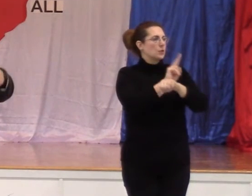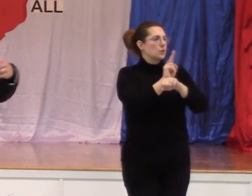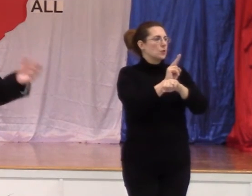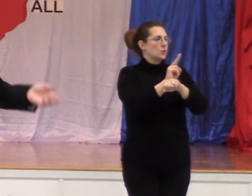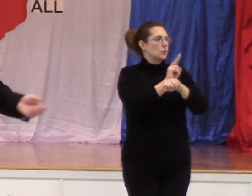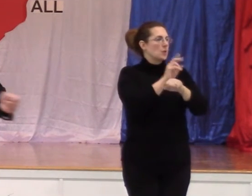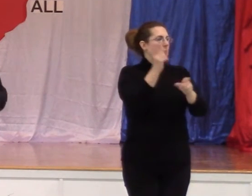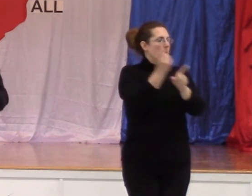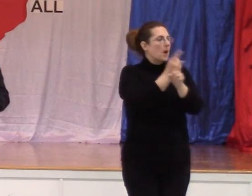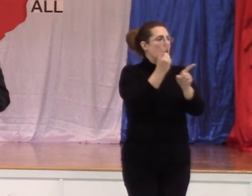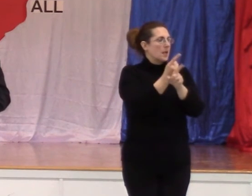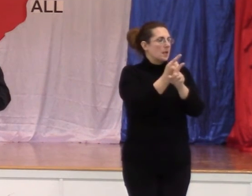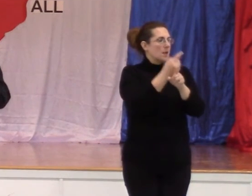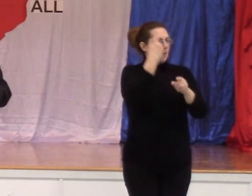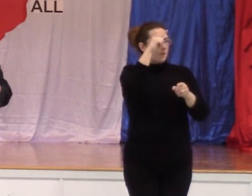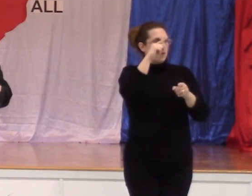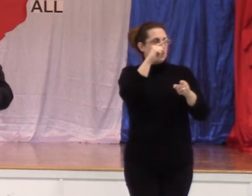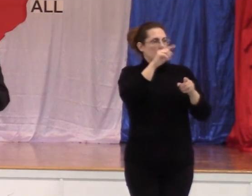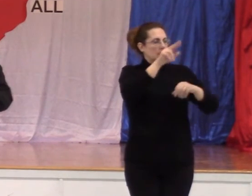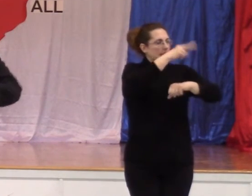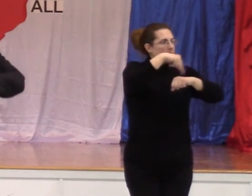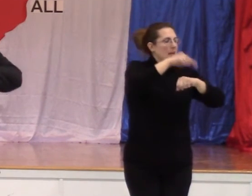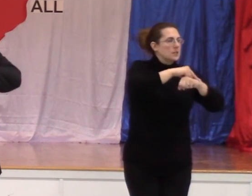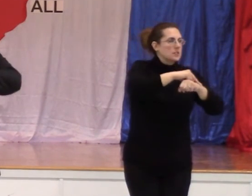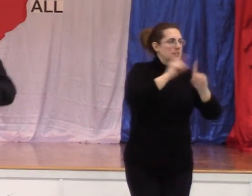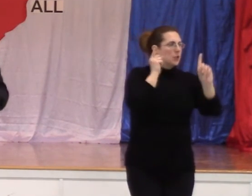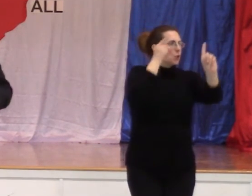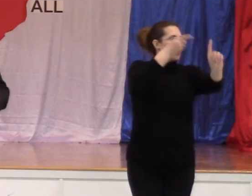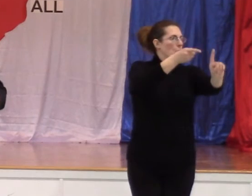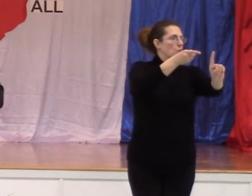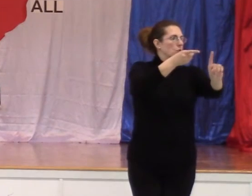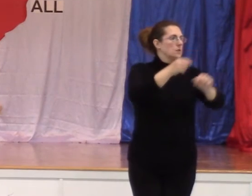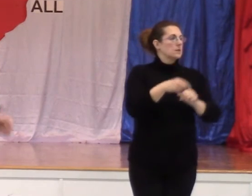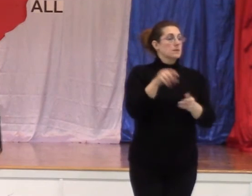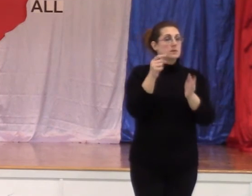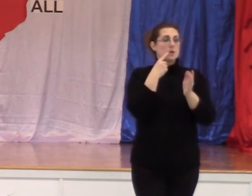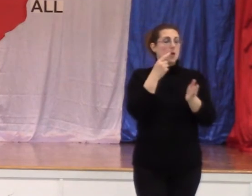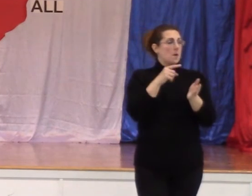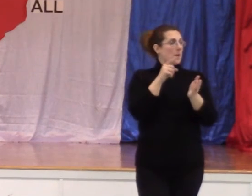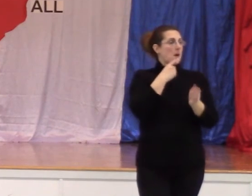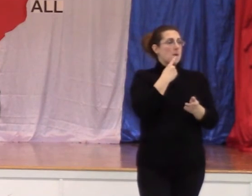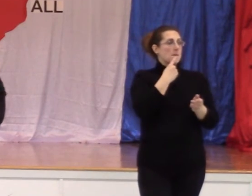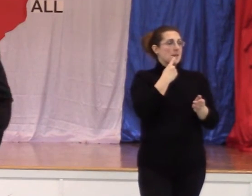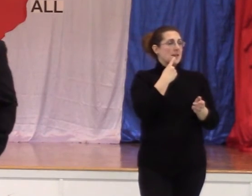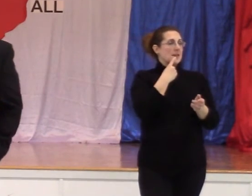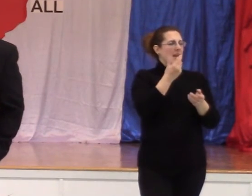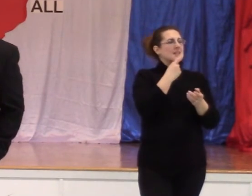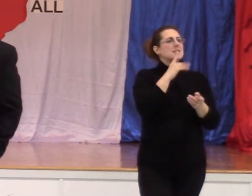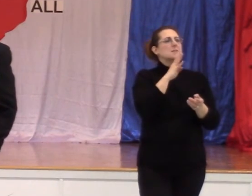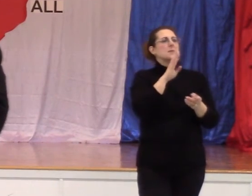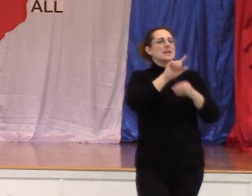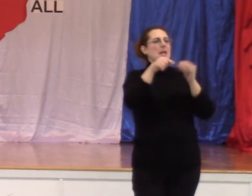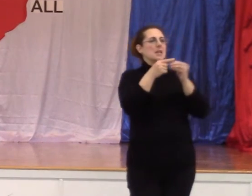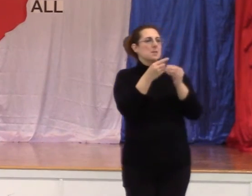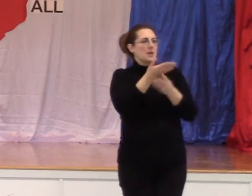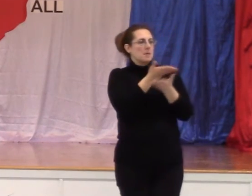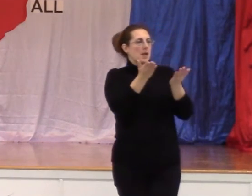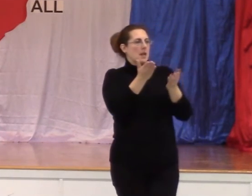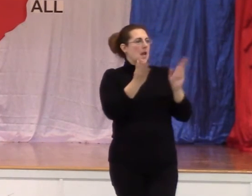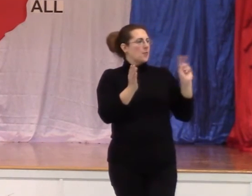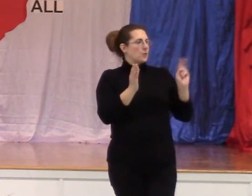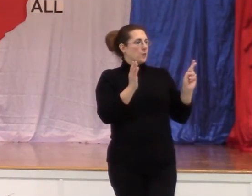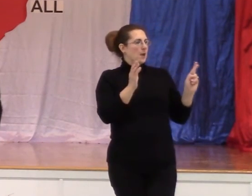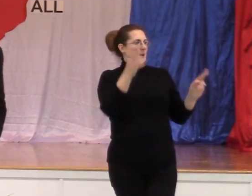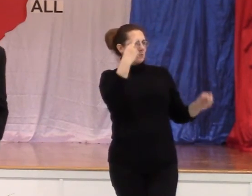nationalistic goals and kind of things like that. So I mentioned at the beginning that I will speak just a little bit about how this radical Reformation has kind